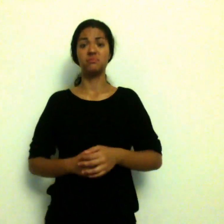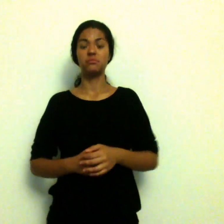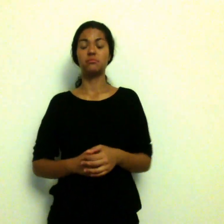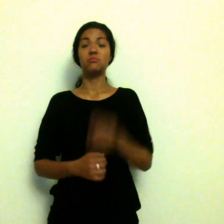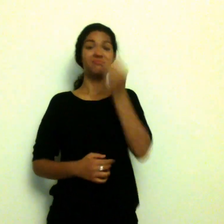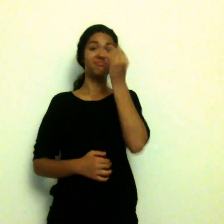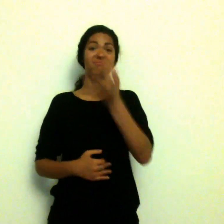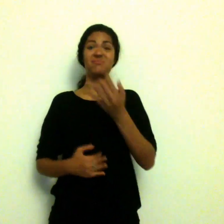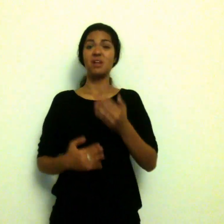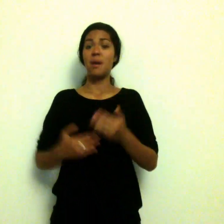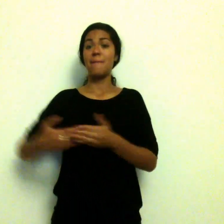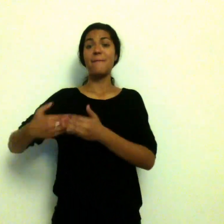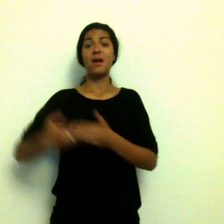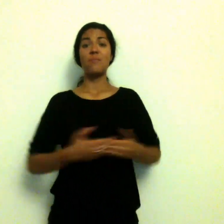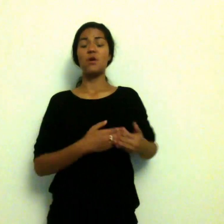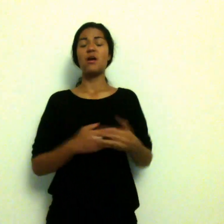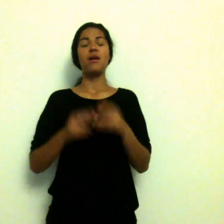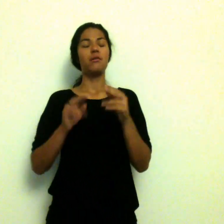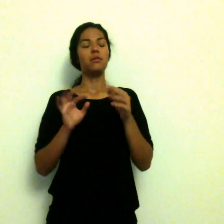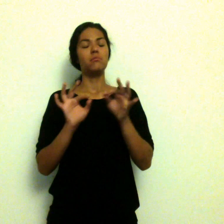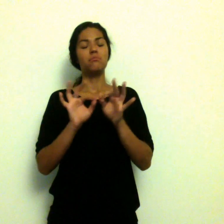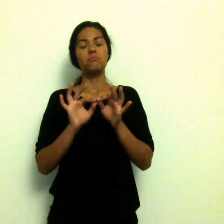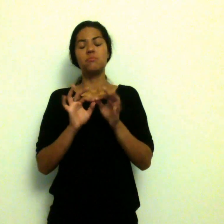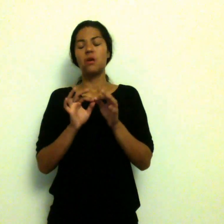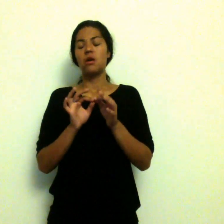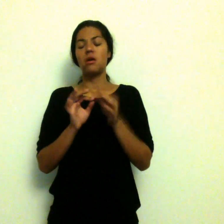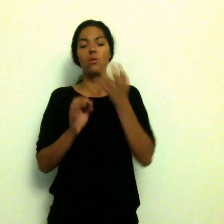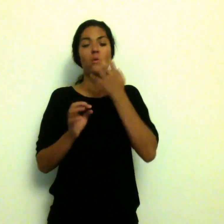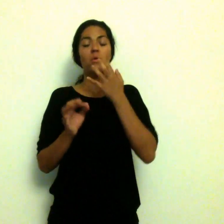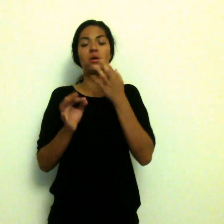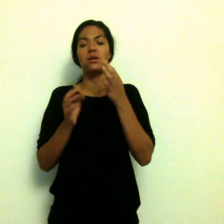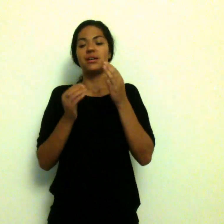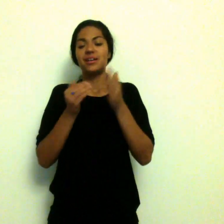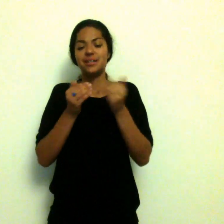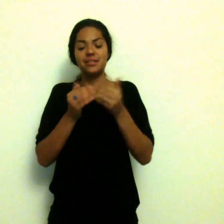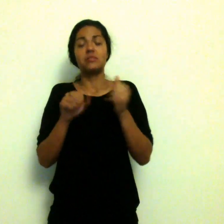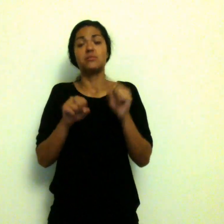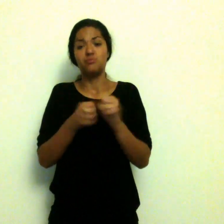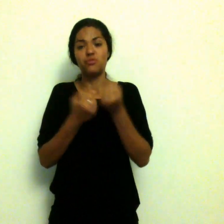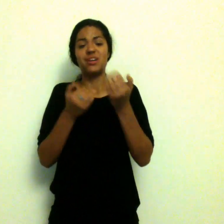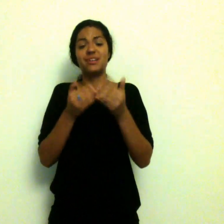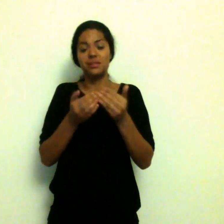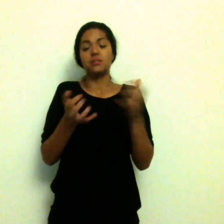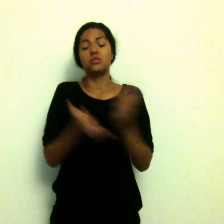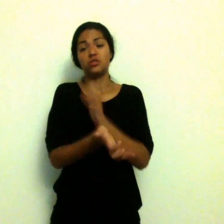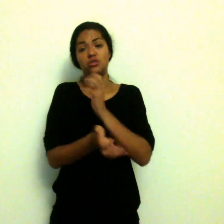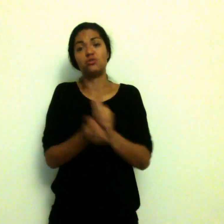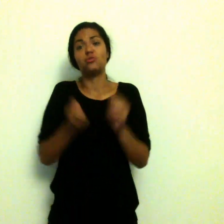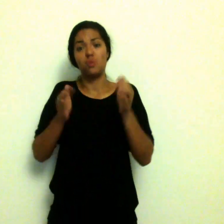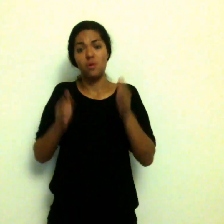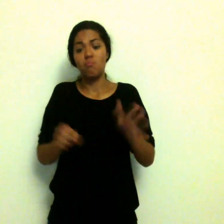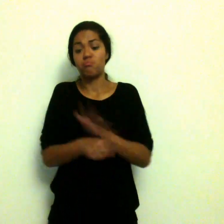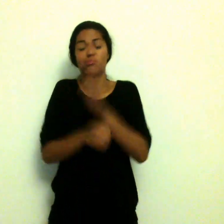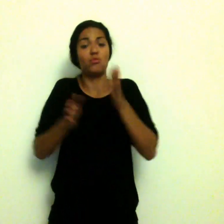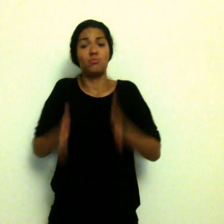very fragile entity. A young life, a very, very fragile entity.